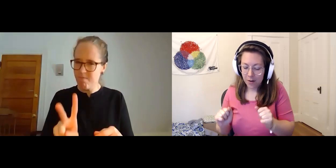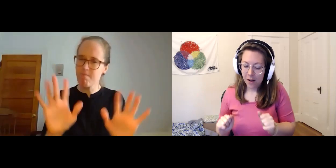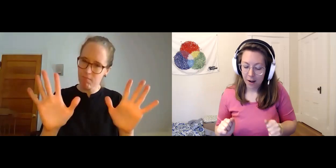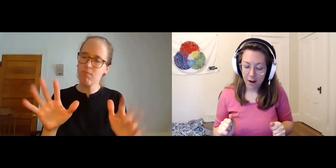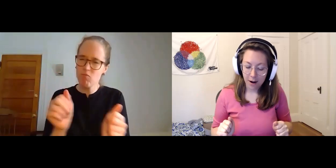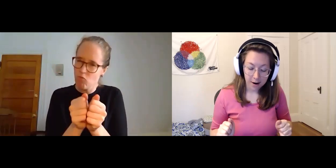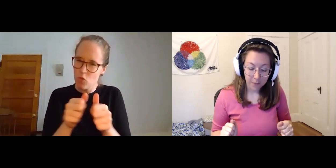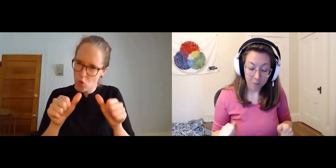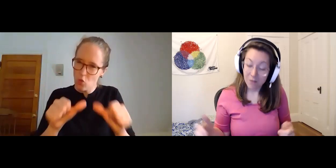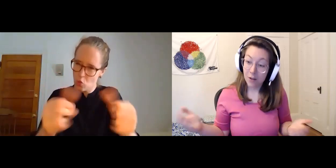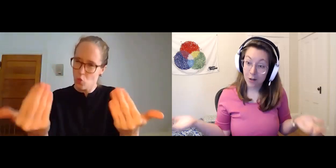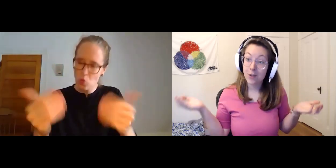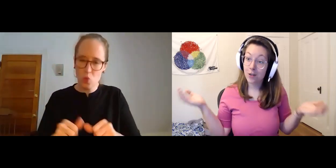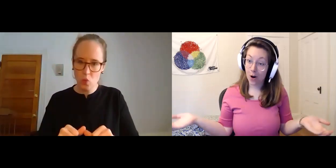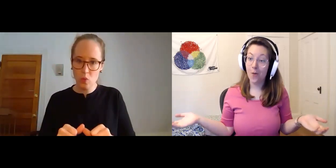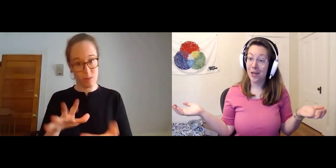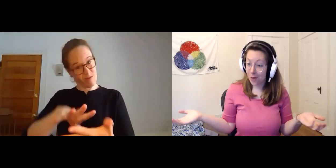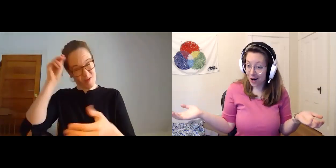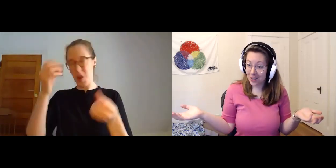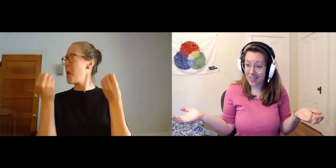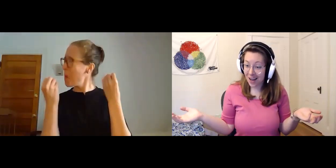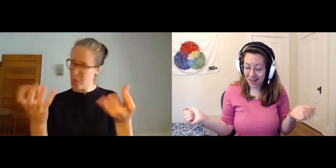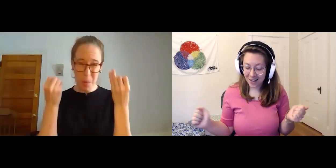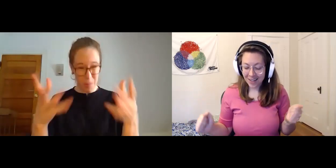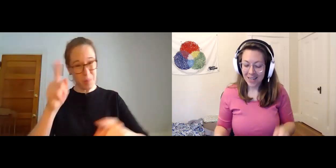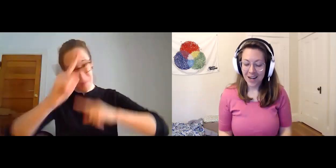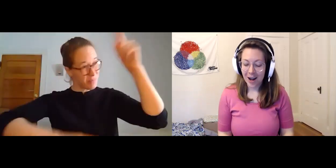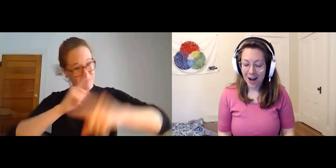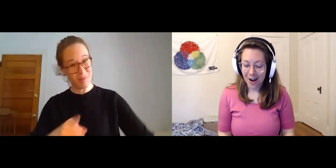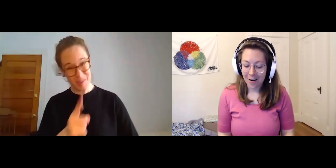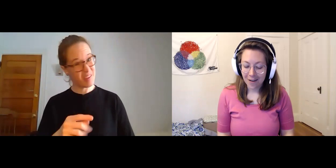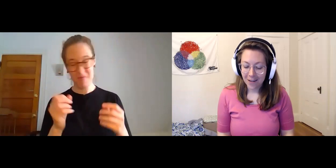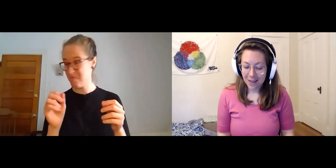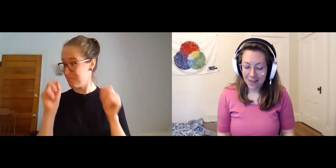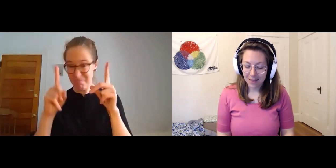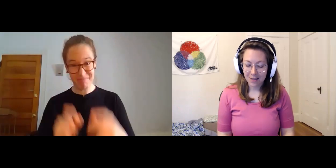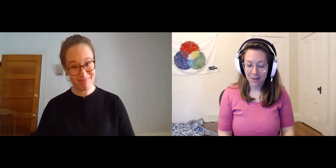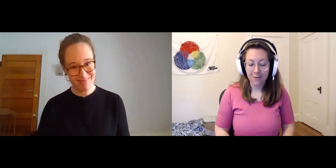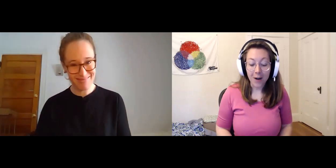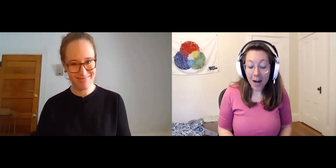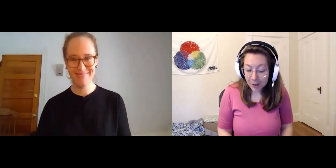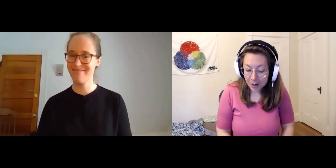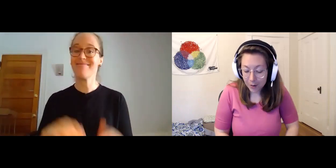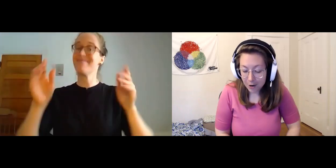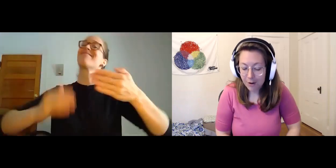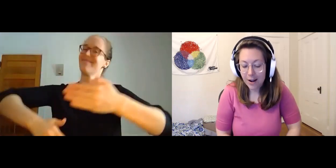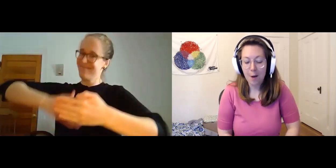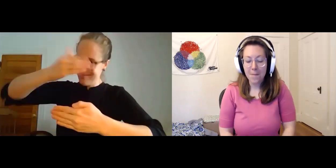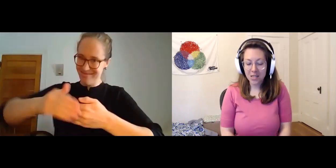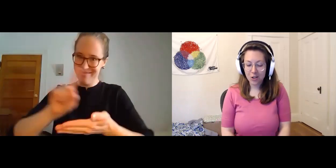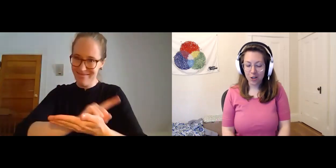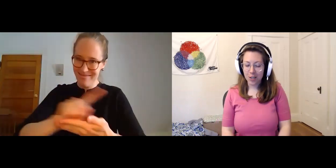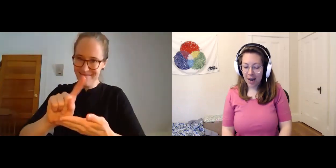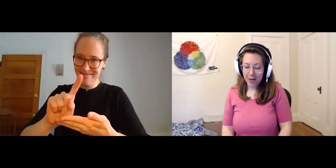job. We've learned so many words, huh? The following week we